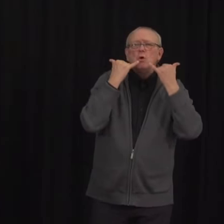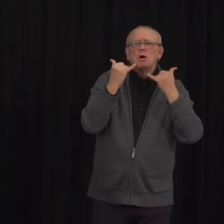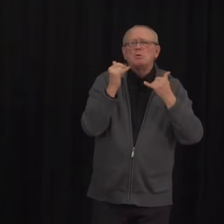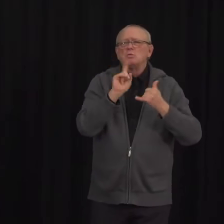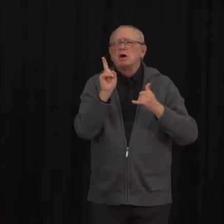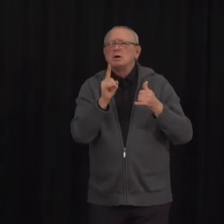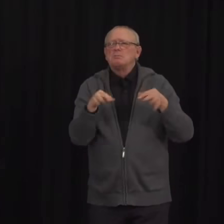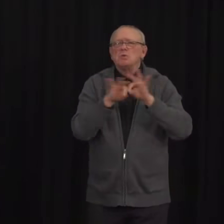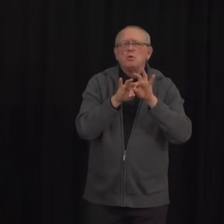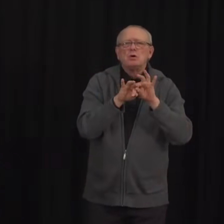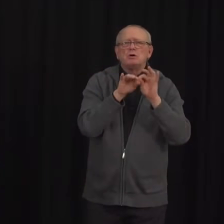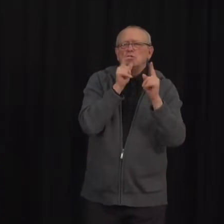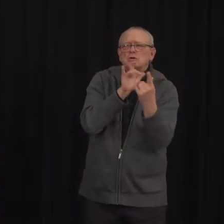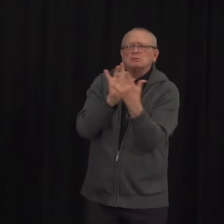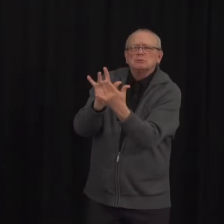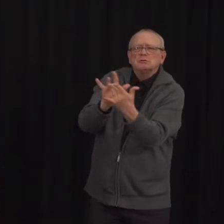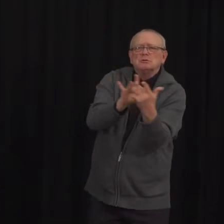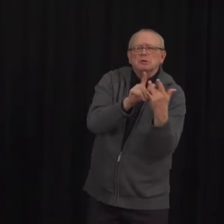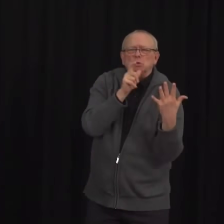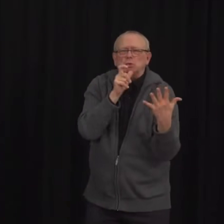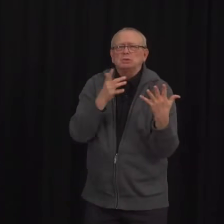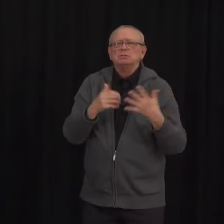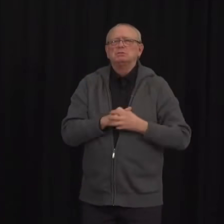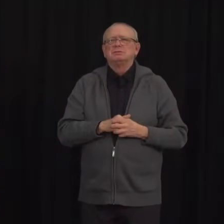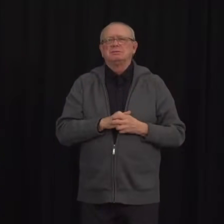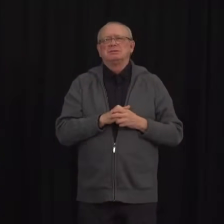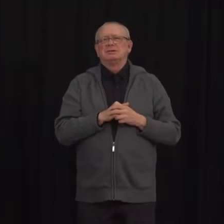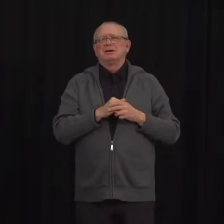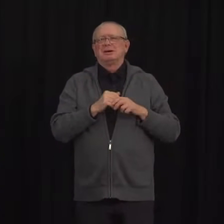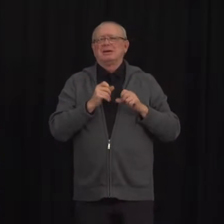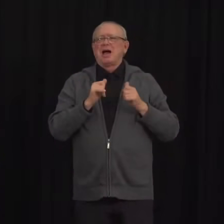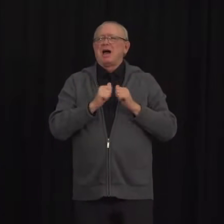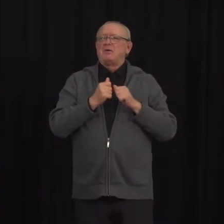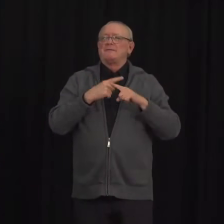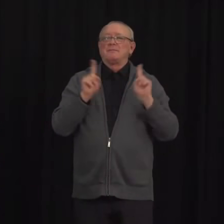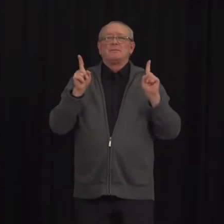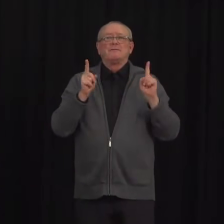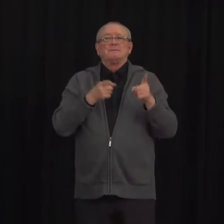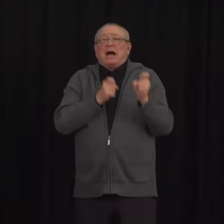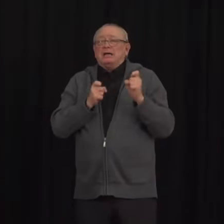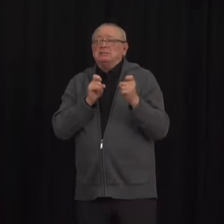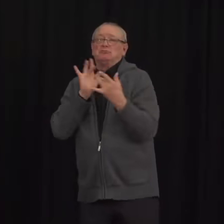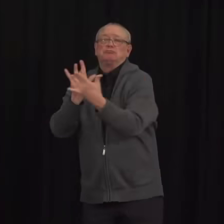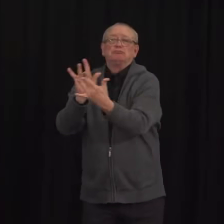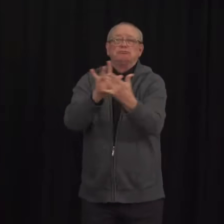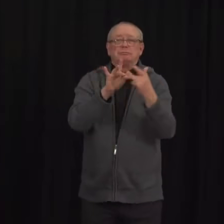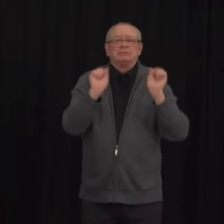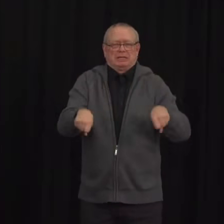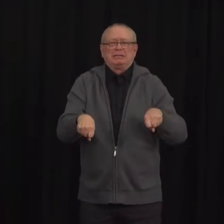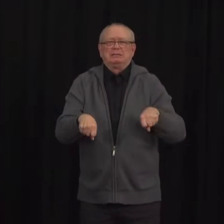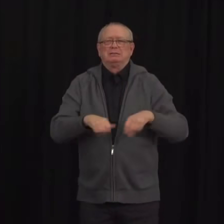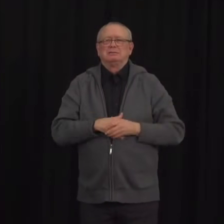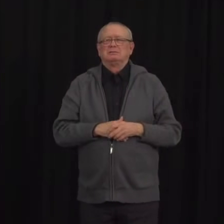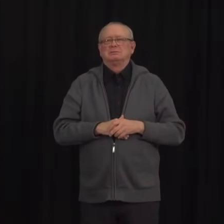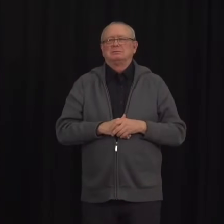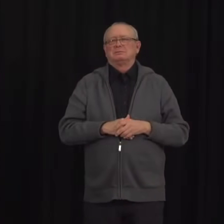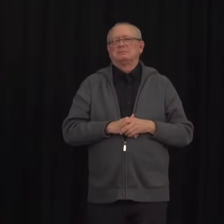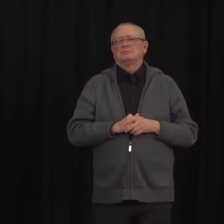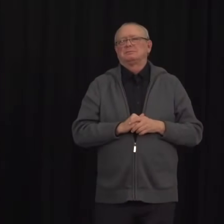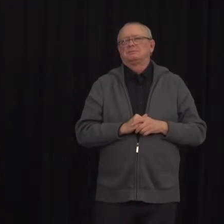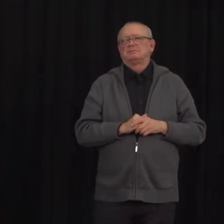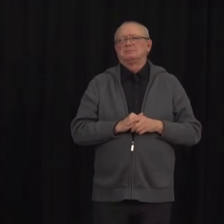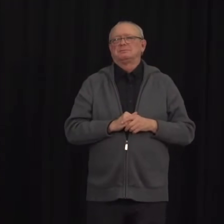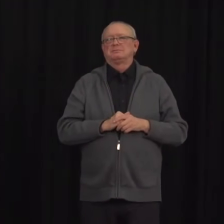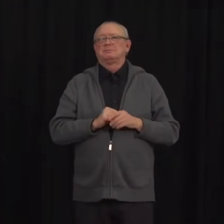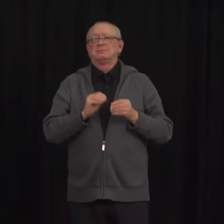huge difference in how quickly we can notify close contacts and prevent further spread of illness. While numbers